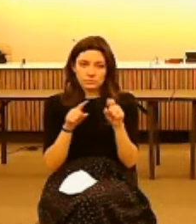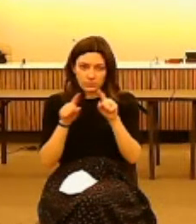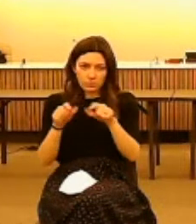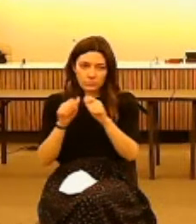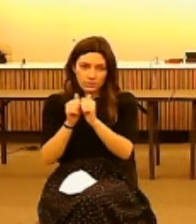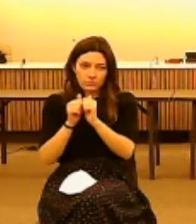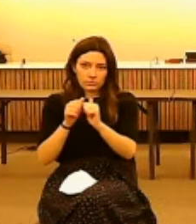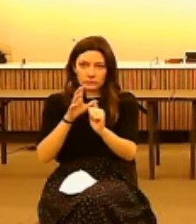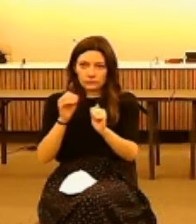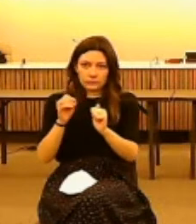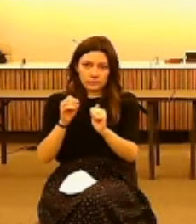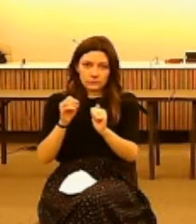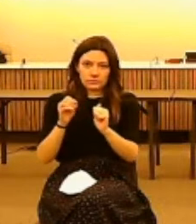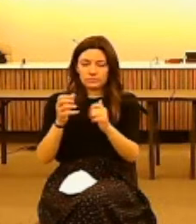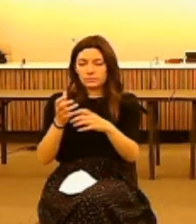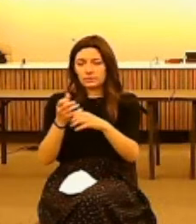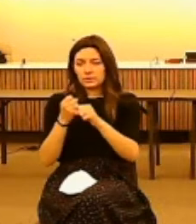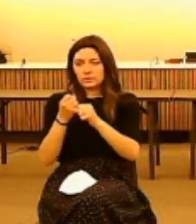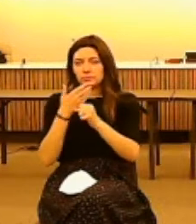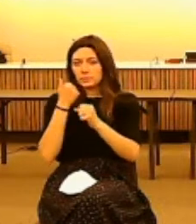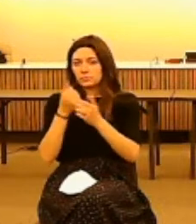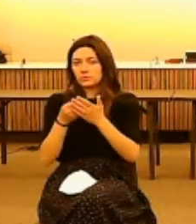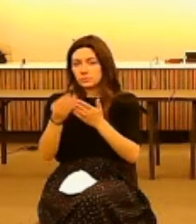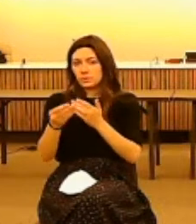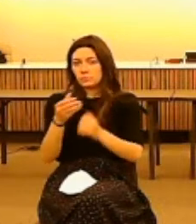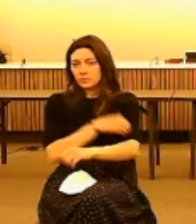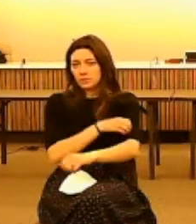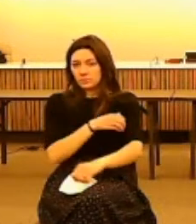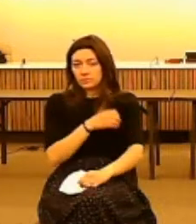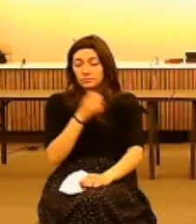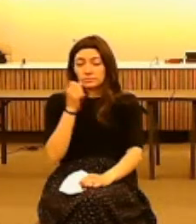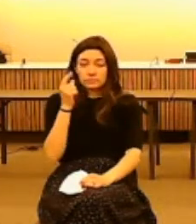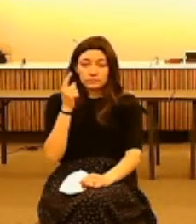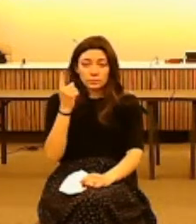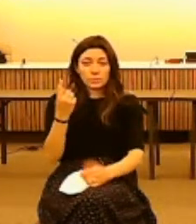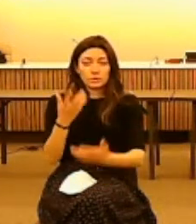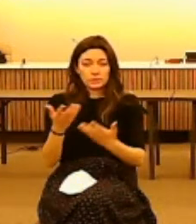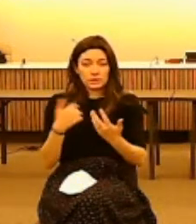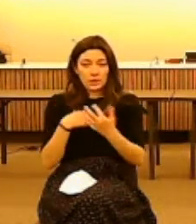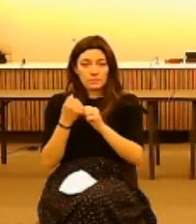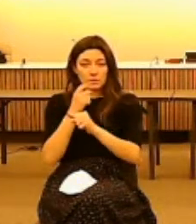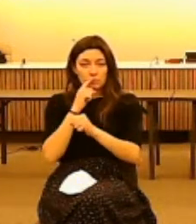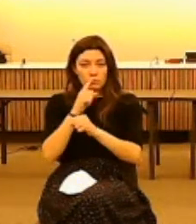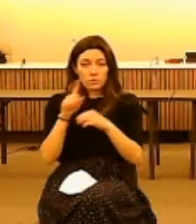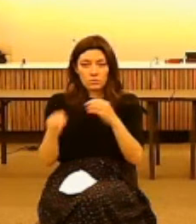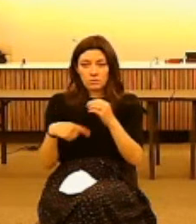gets us better buying power. One of the things I made sure with Jewel,